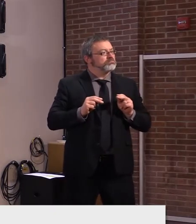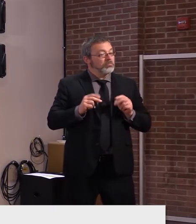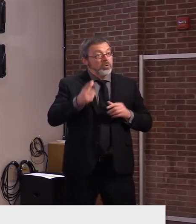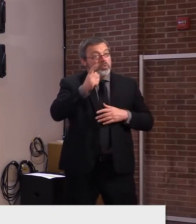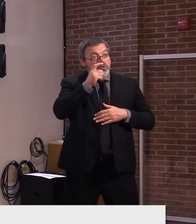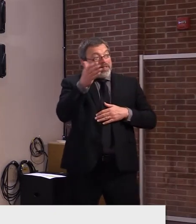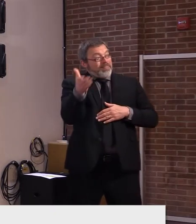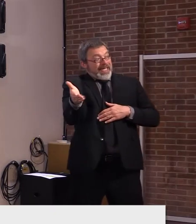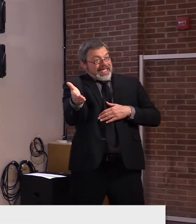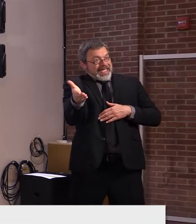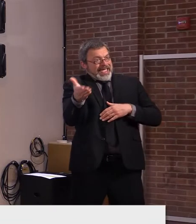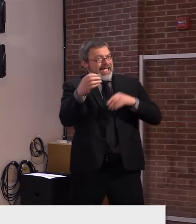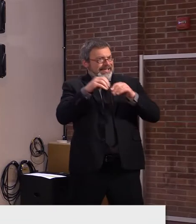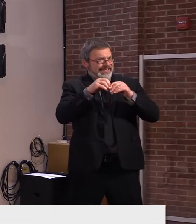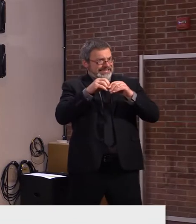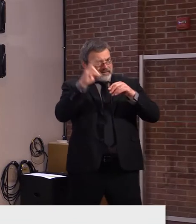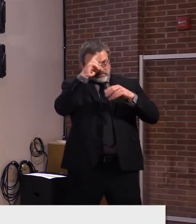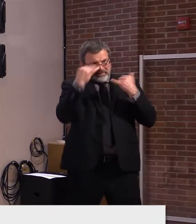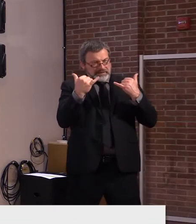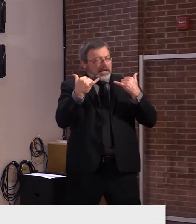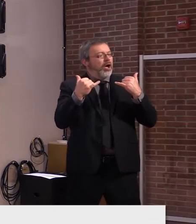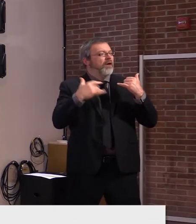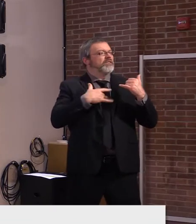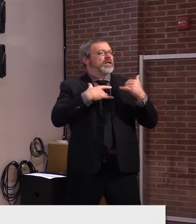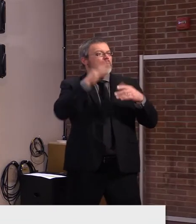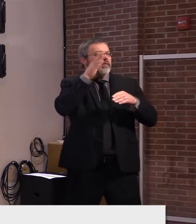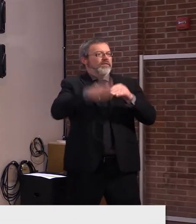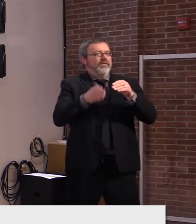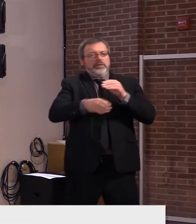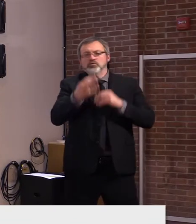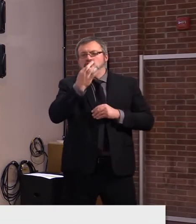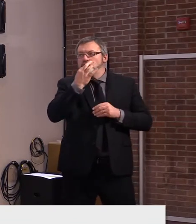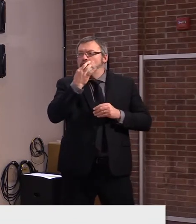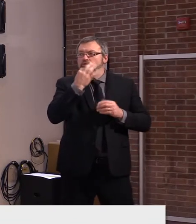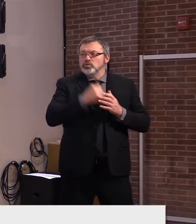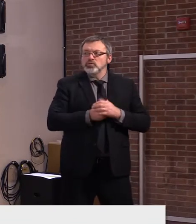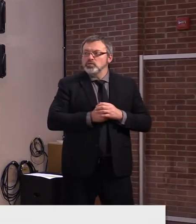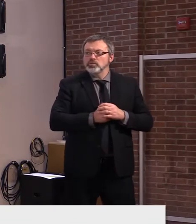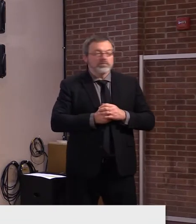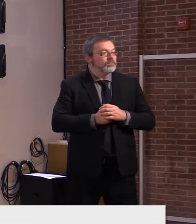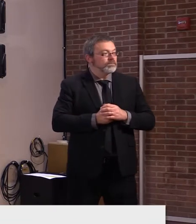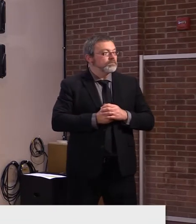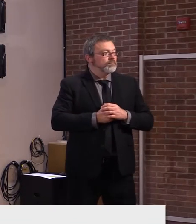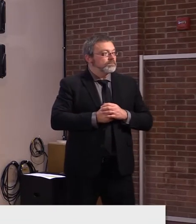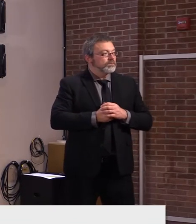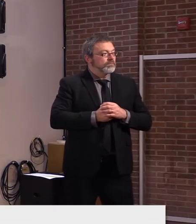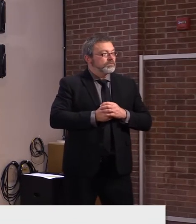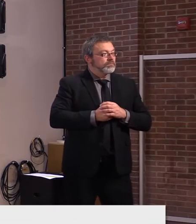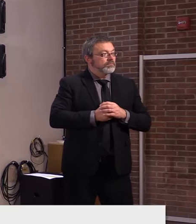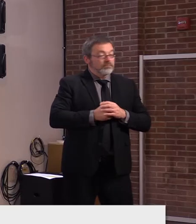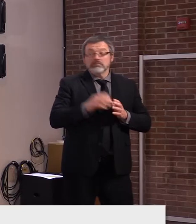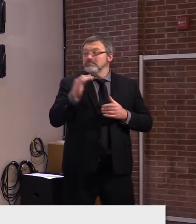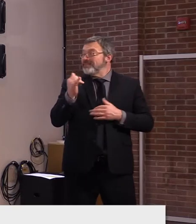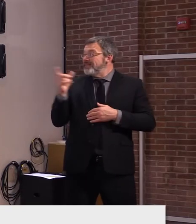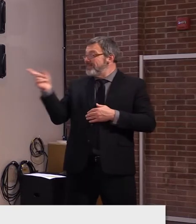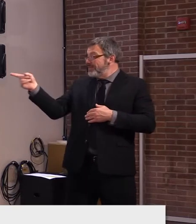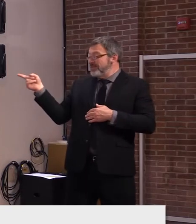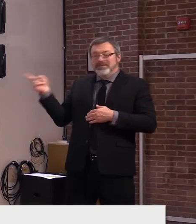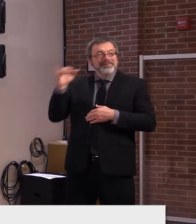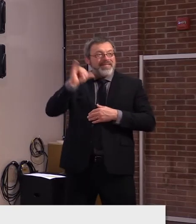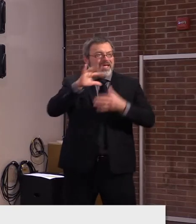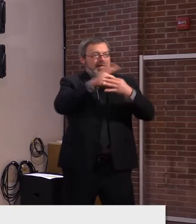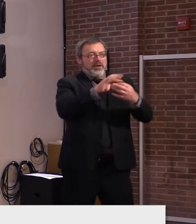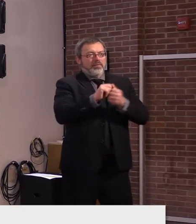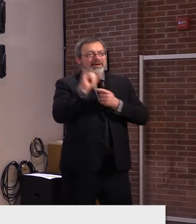ICU side of the equation, the thing to really point out here, again, shows the sort of the change that we've seen over time and the power of the